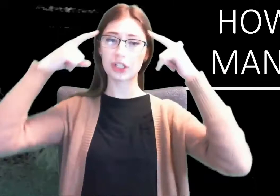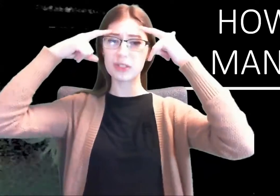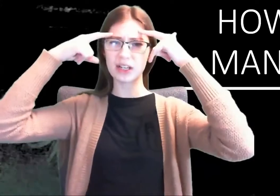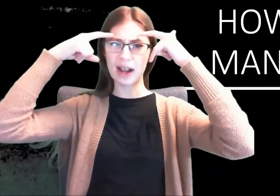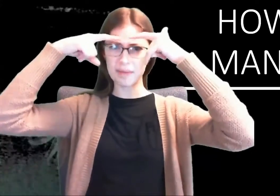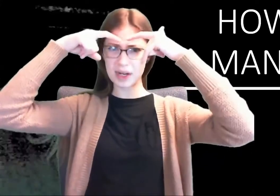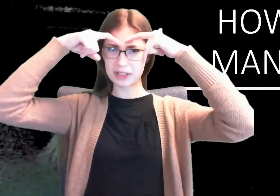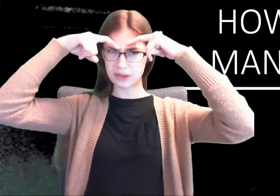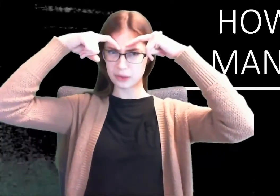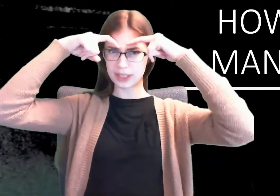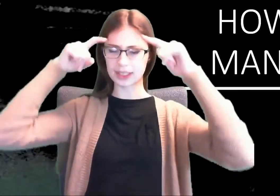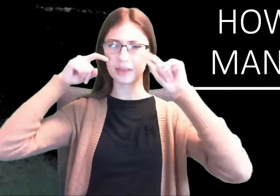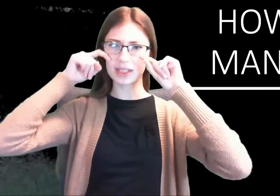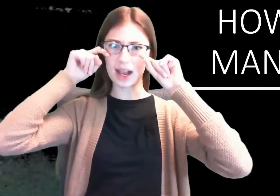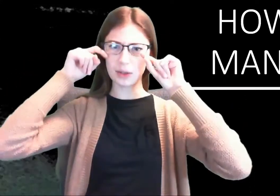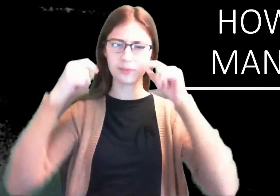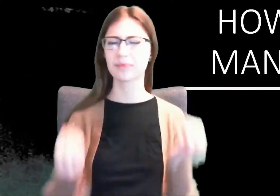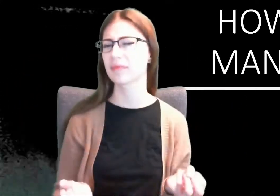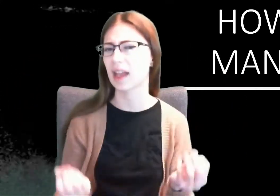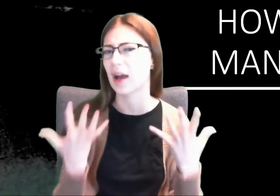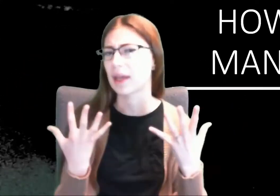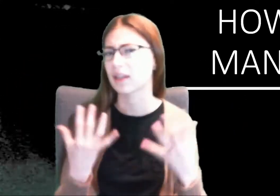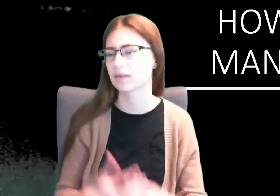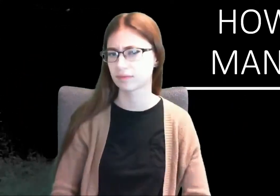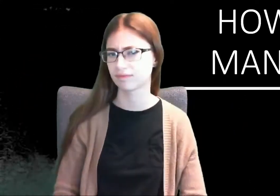using your eyebrows and crinkling them down. How many?